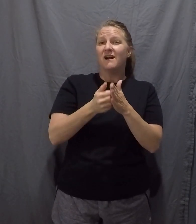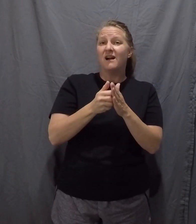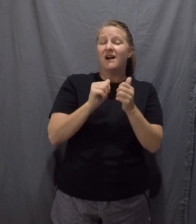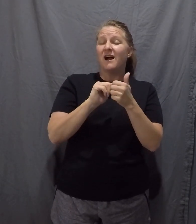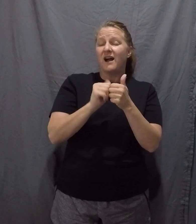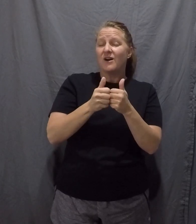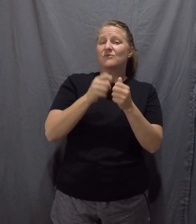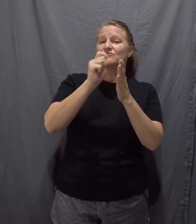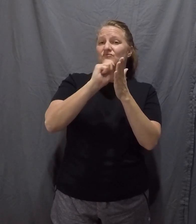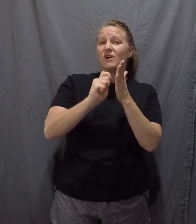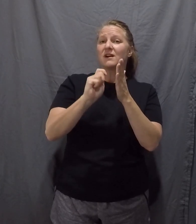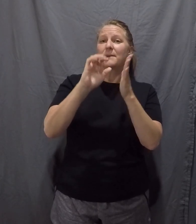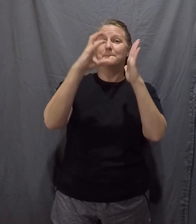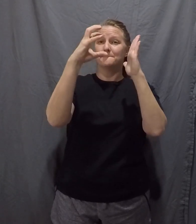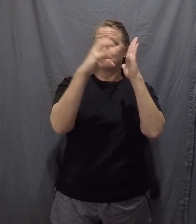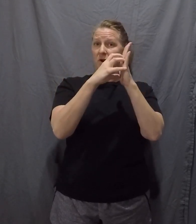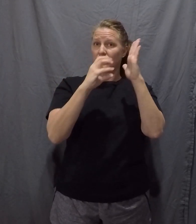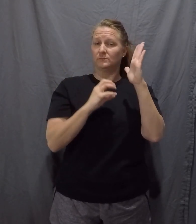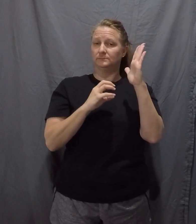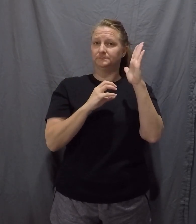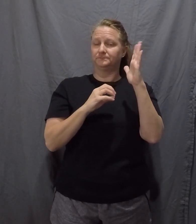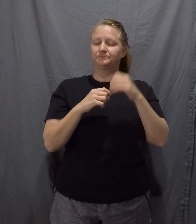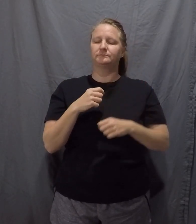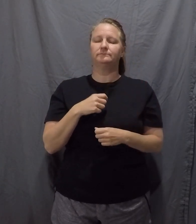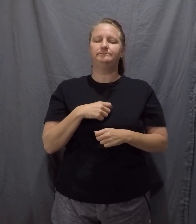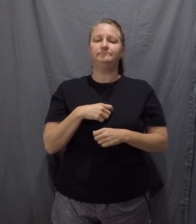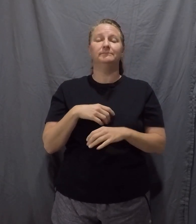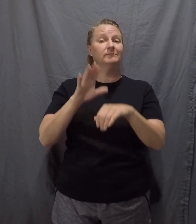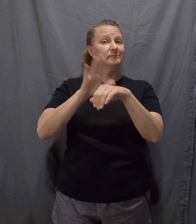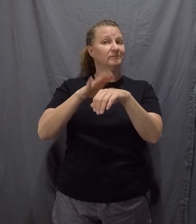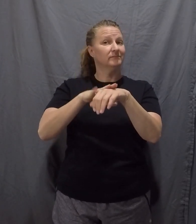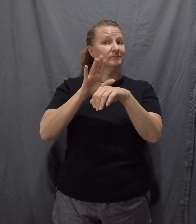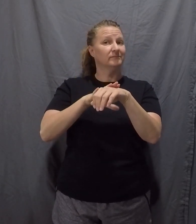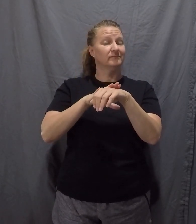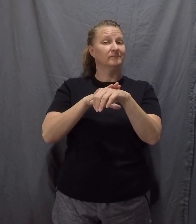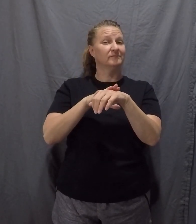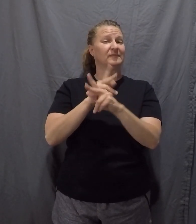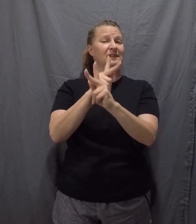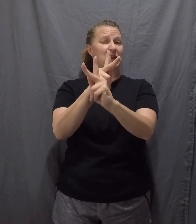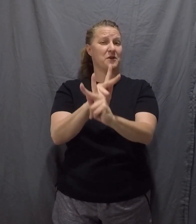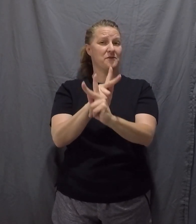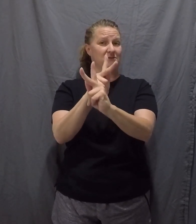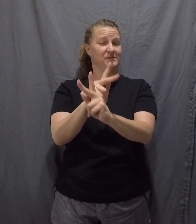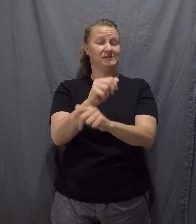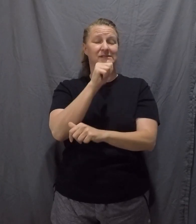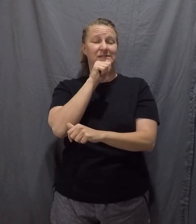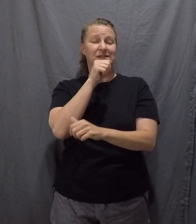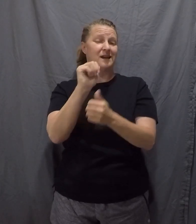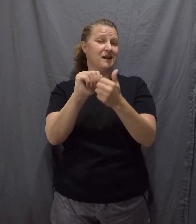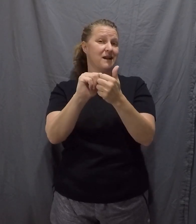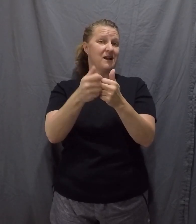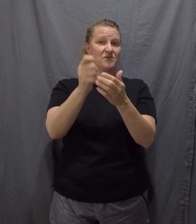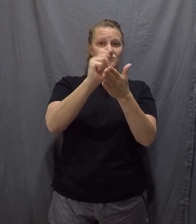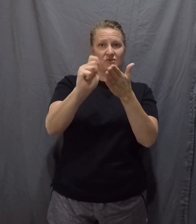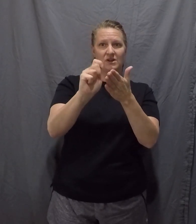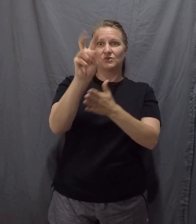I also want you to be very careful. This is not how to write a 200-word essay for